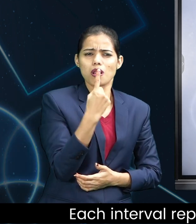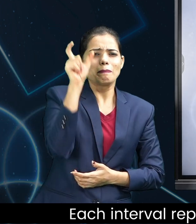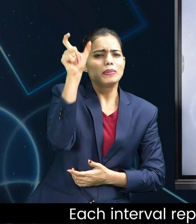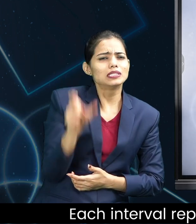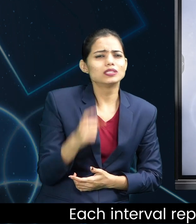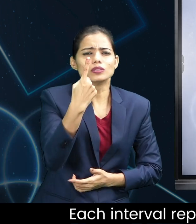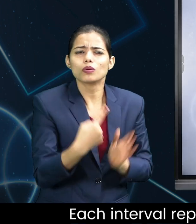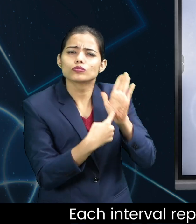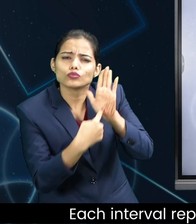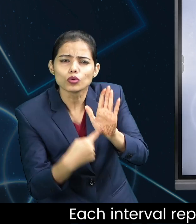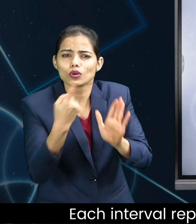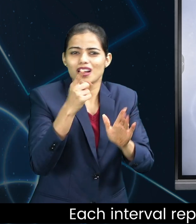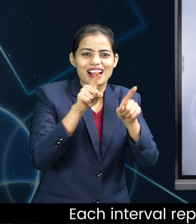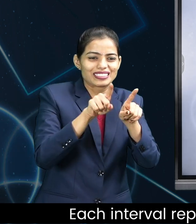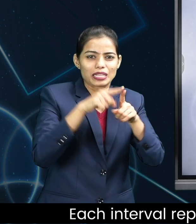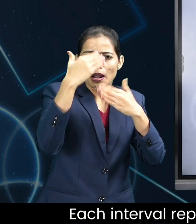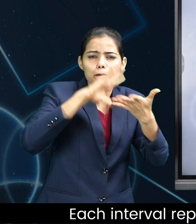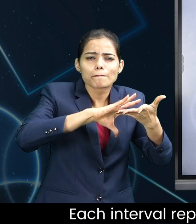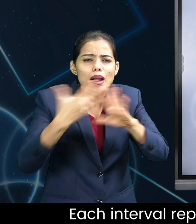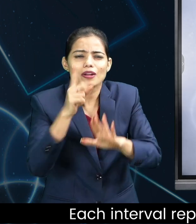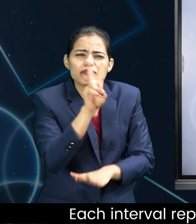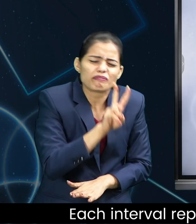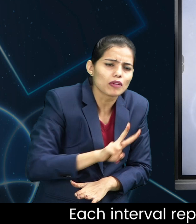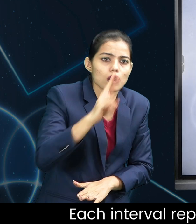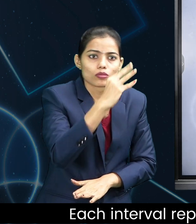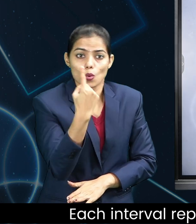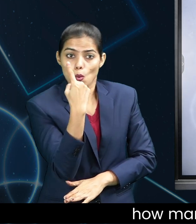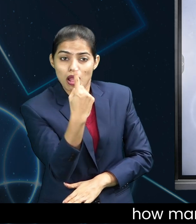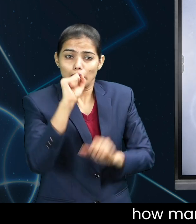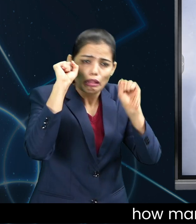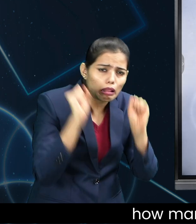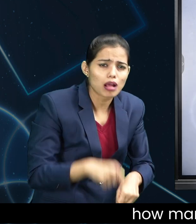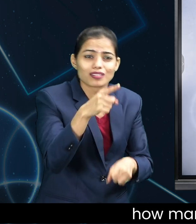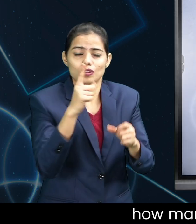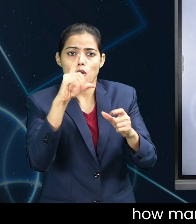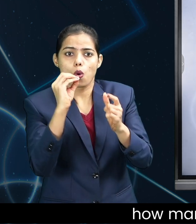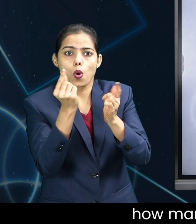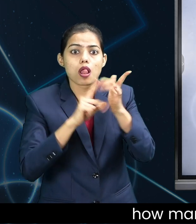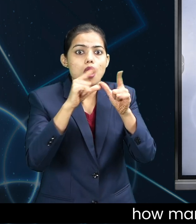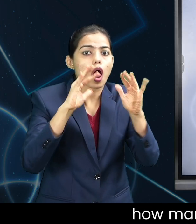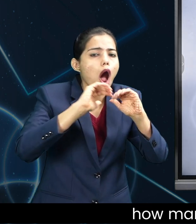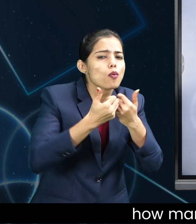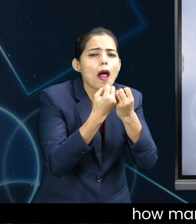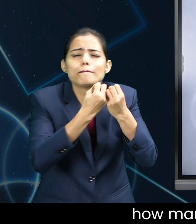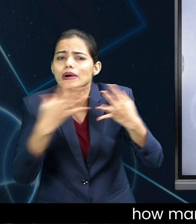Each interval represents a range of values, and one can count how many data points fall into each interval.